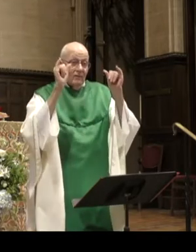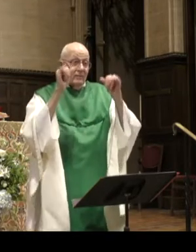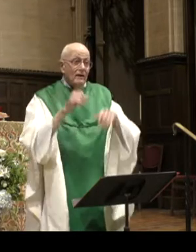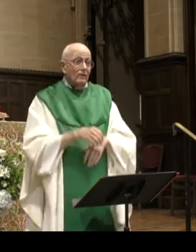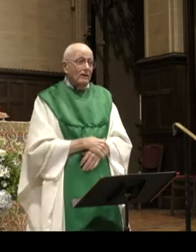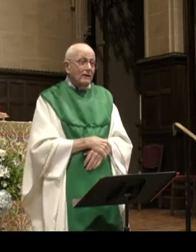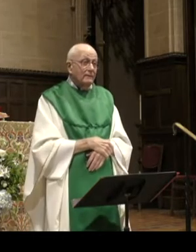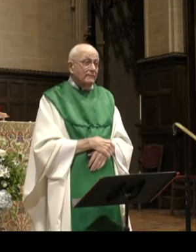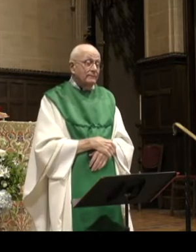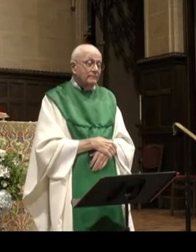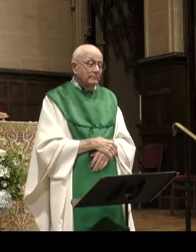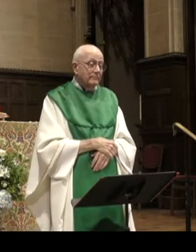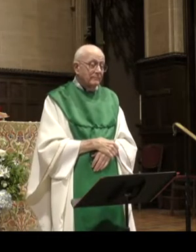forever.